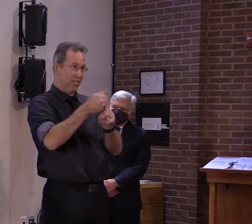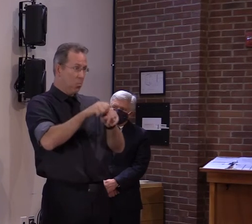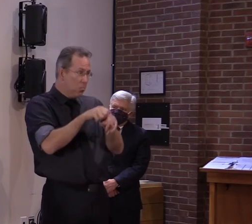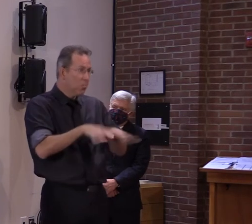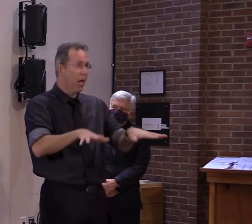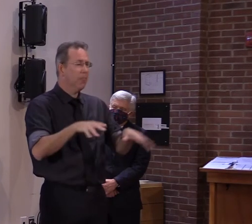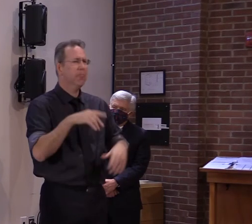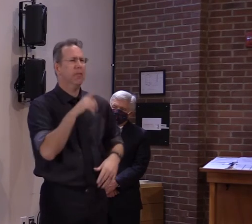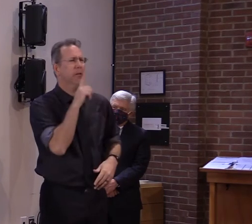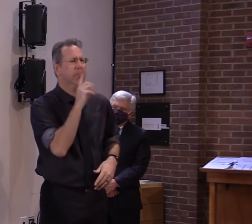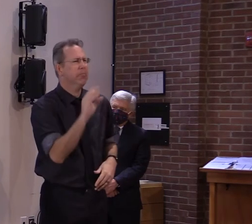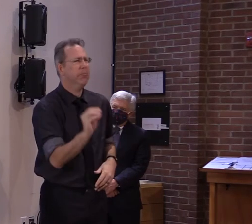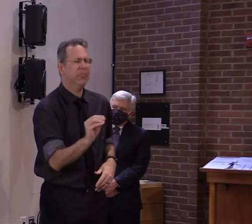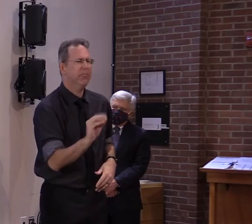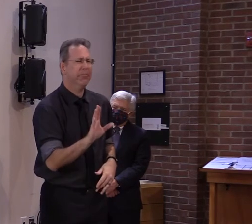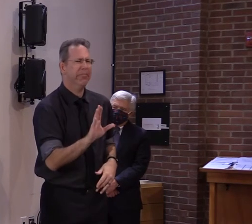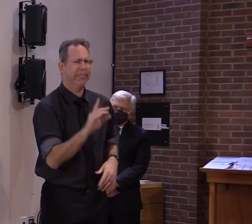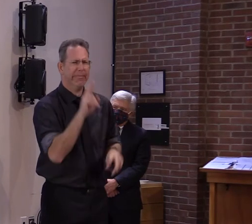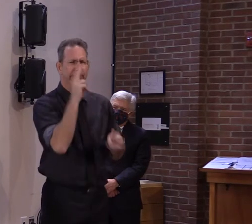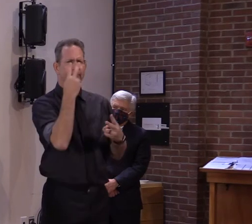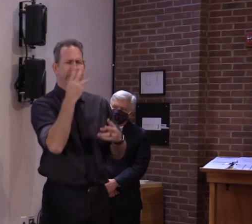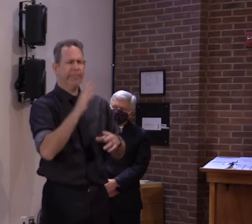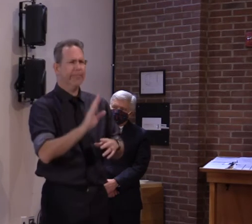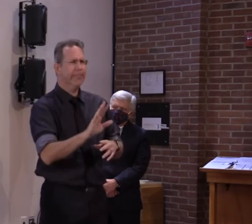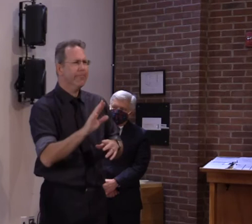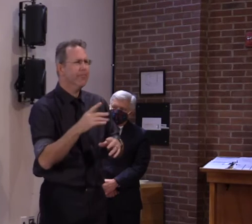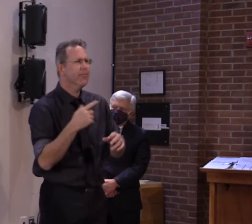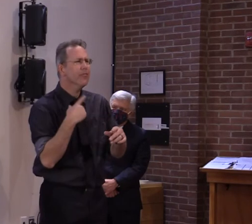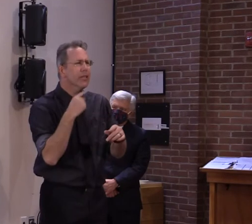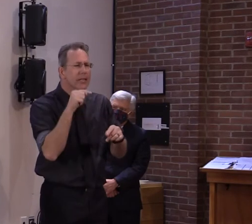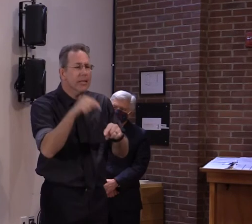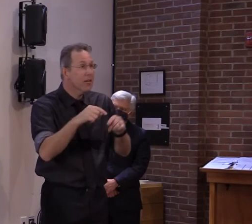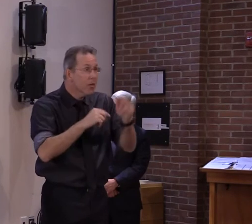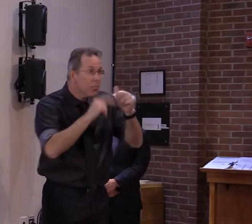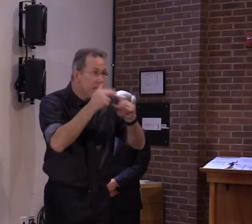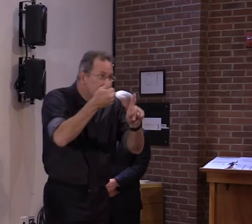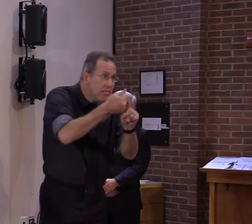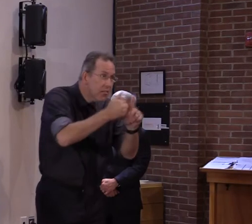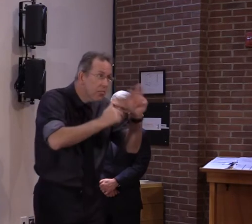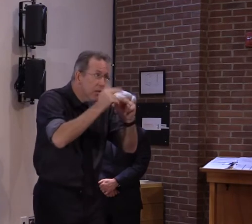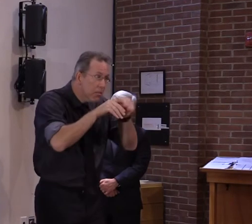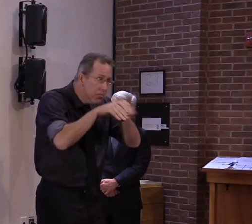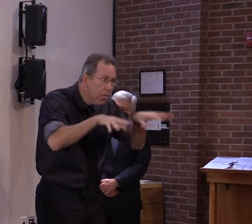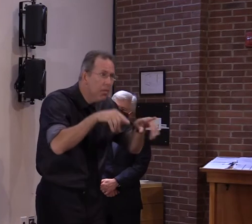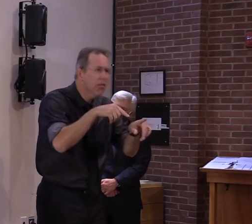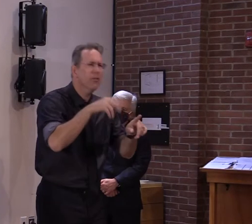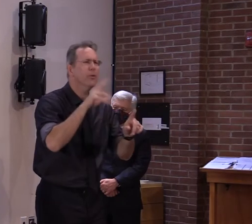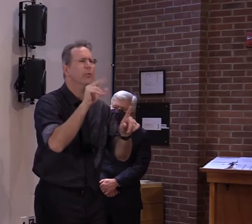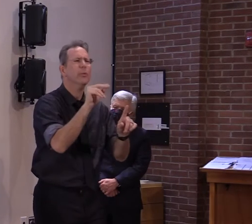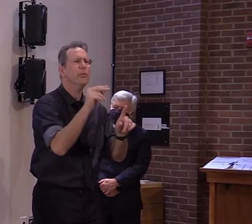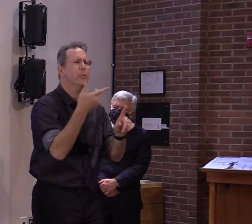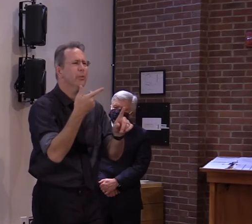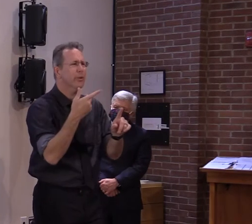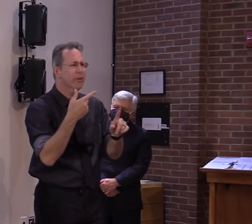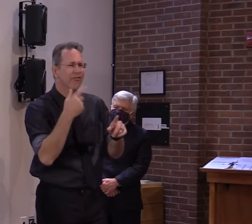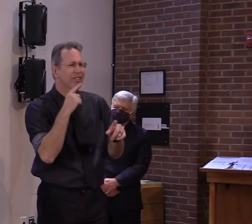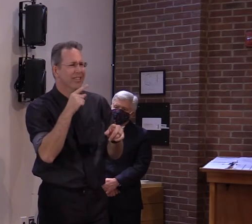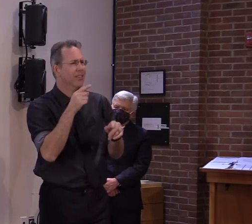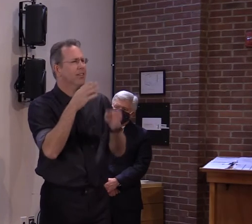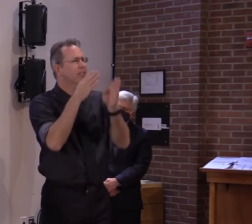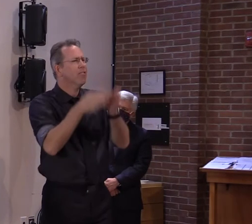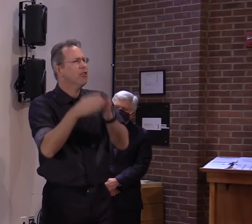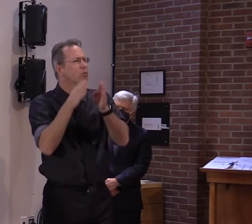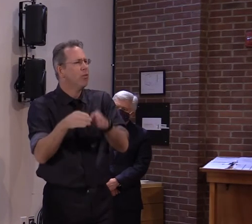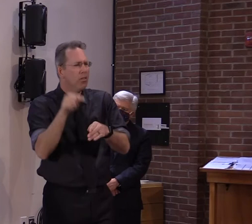the campus in a certain facility or what have you, but more just a reflection, again, of increasing cases in